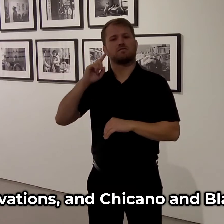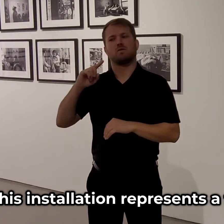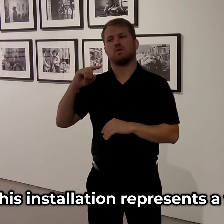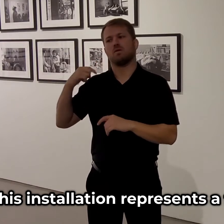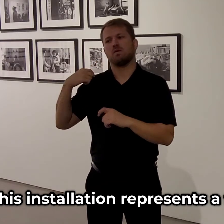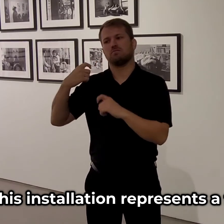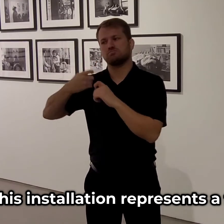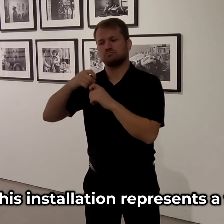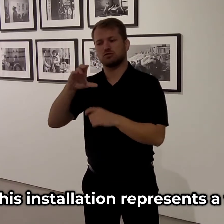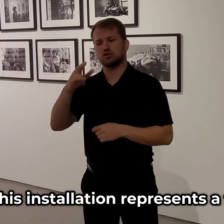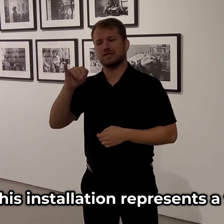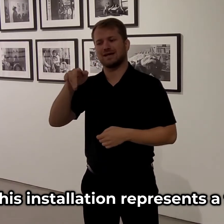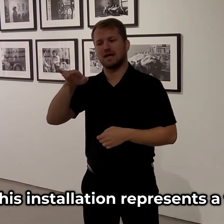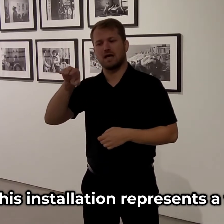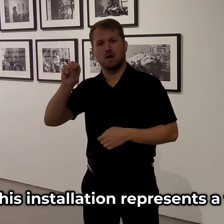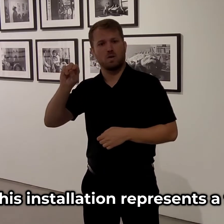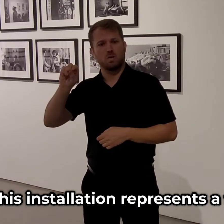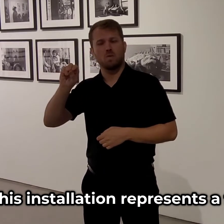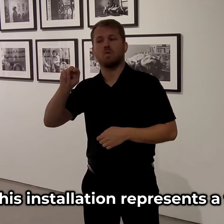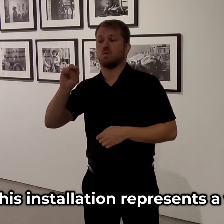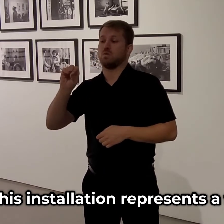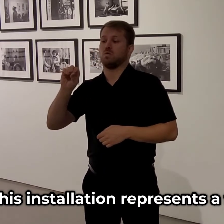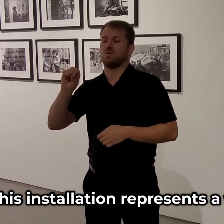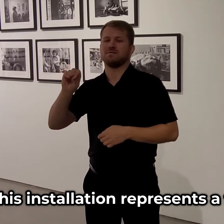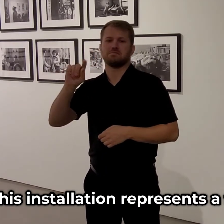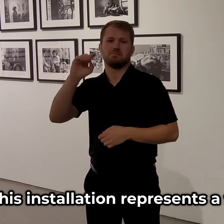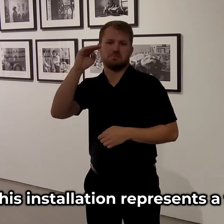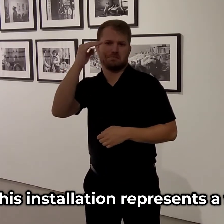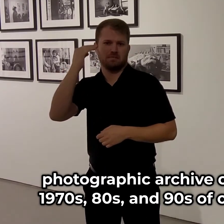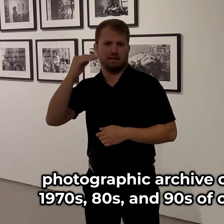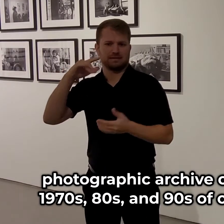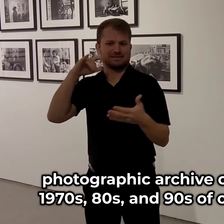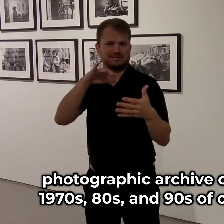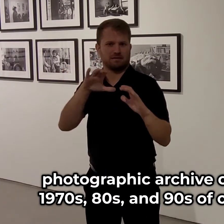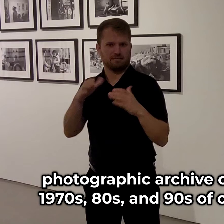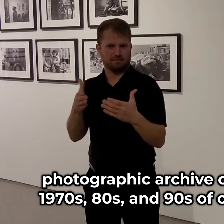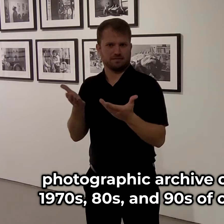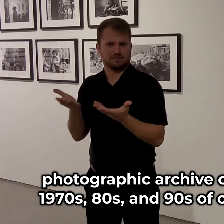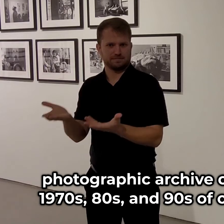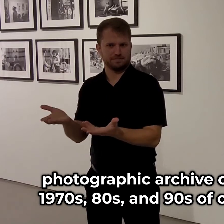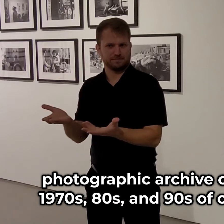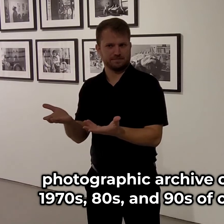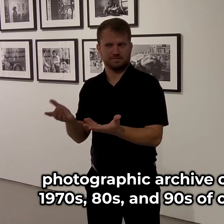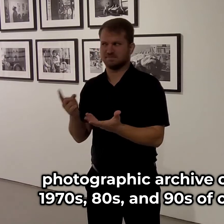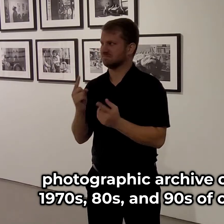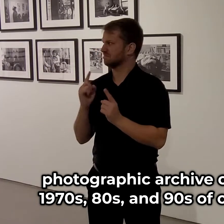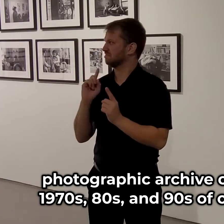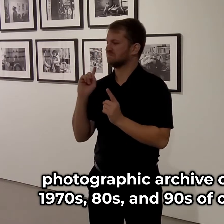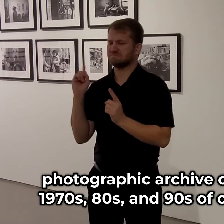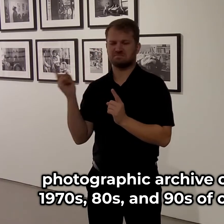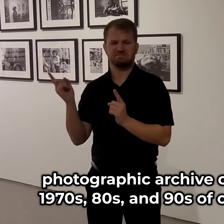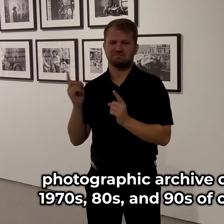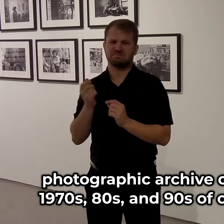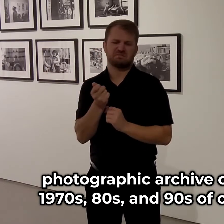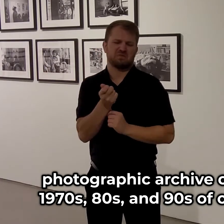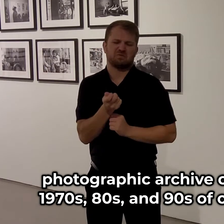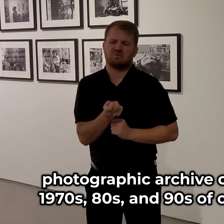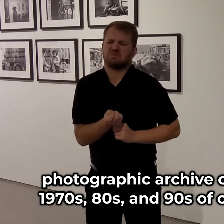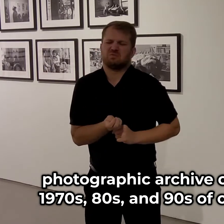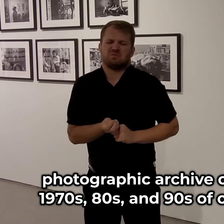This installation represents a fraction of Solis's photographic archive of the late 1970s, 80s,